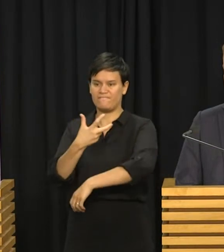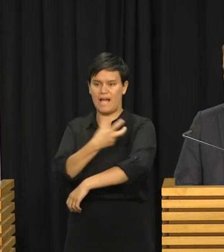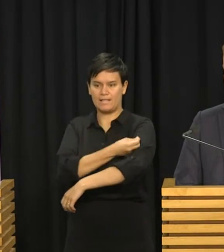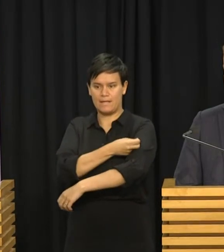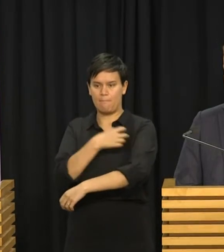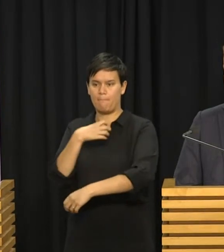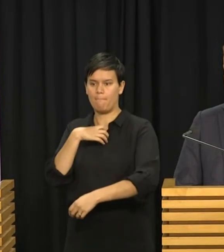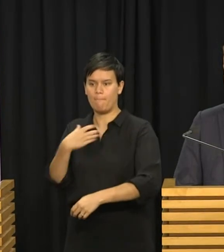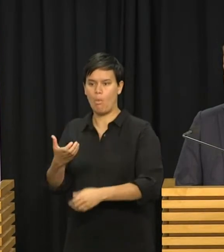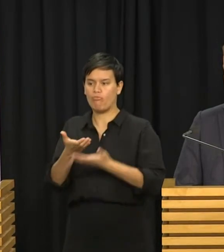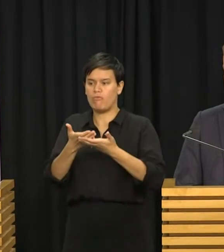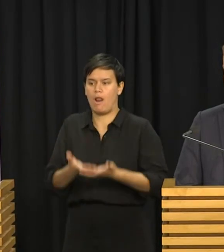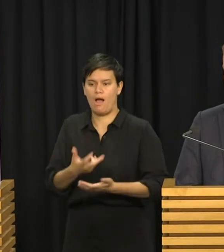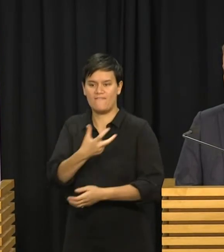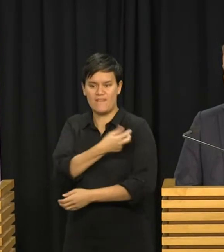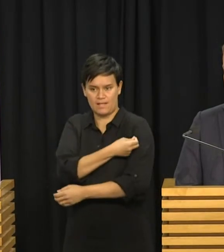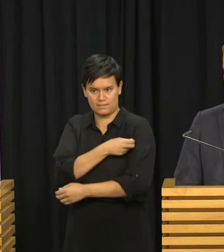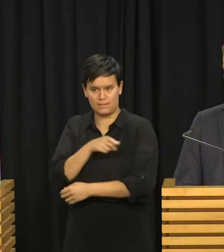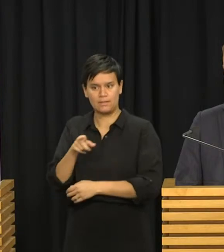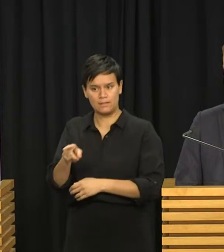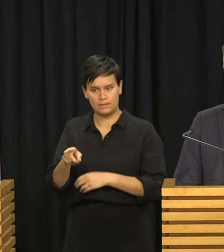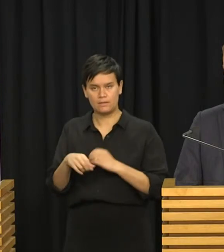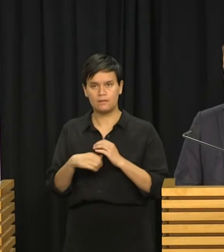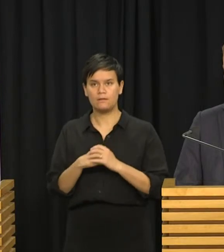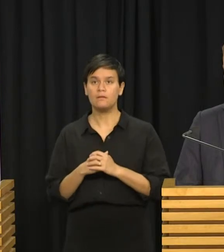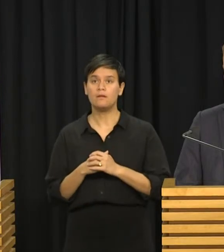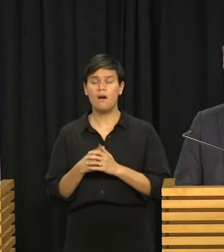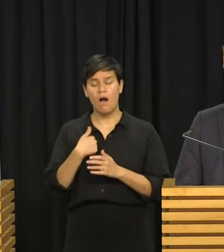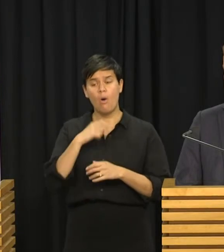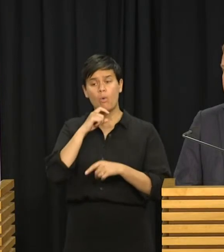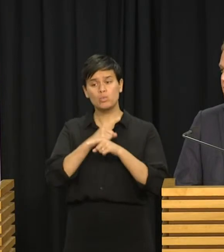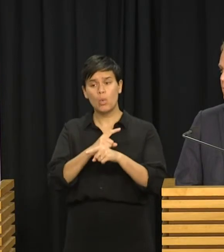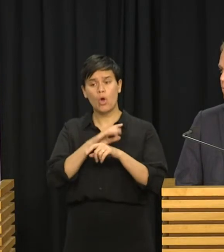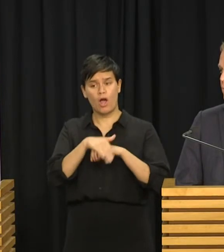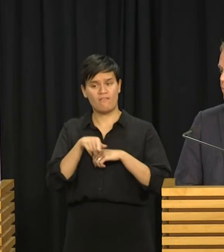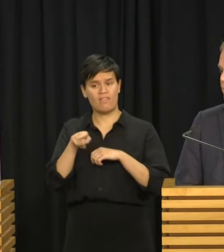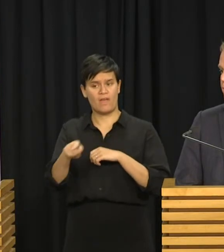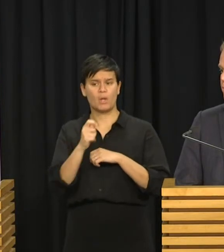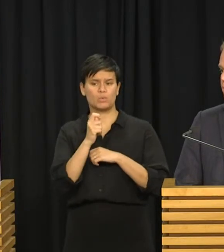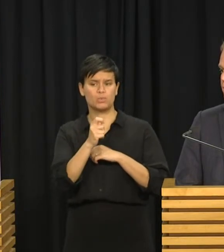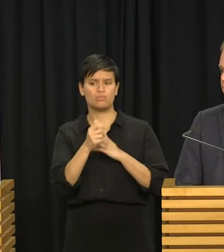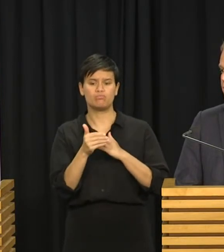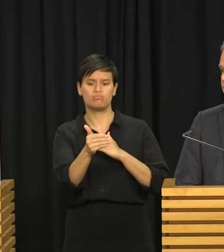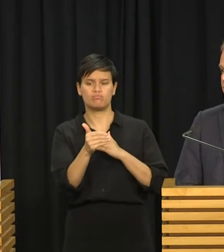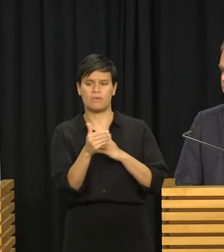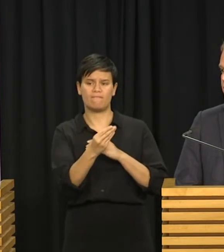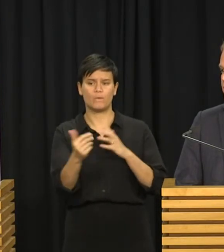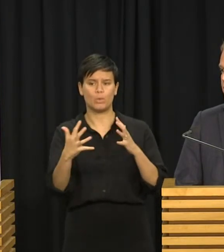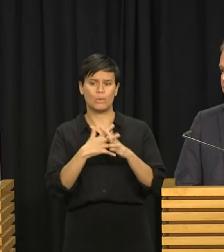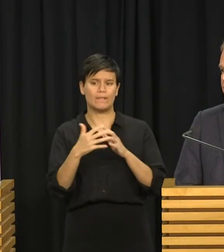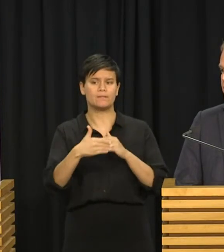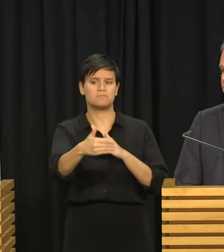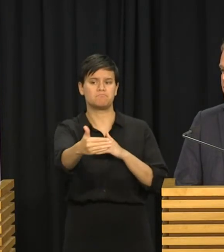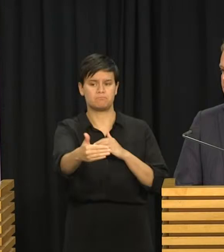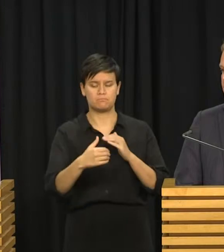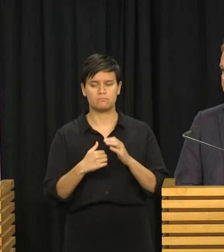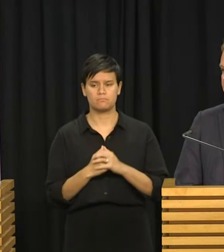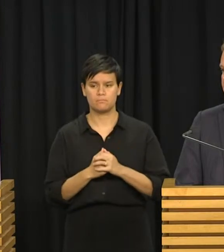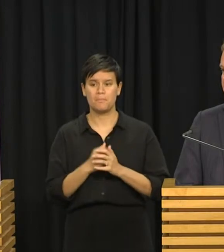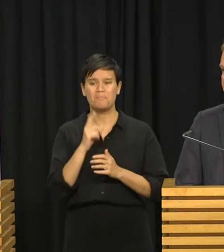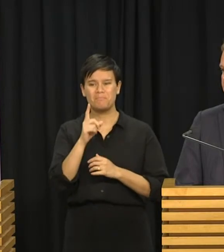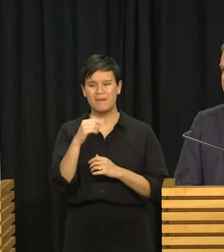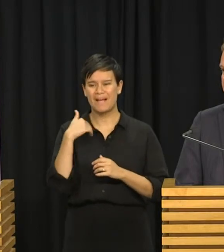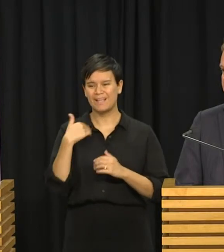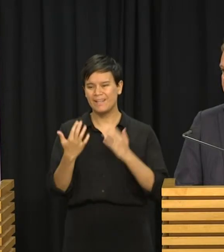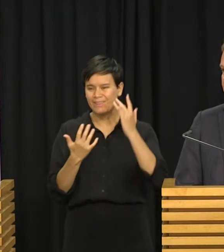speak a little bit more to that. It'll be in several weeks. One of the things that we have to try and get a bit of a sense of is of the